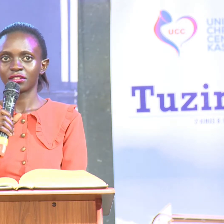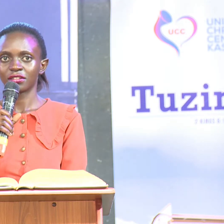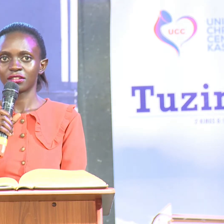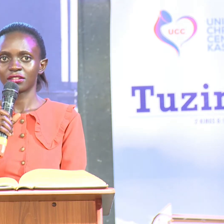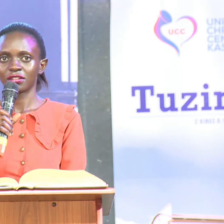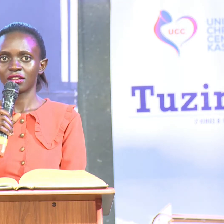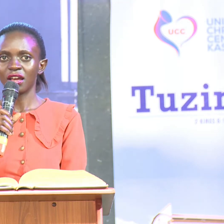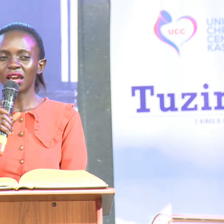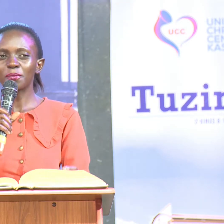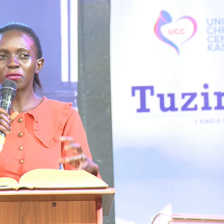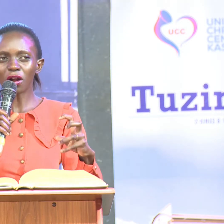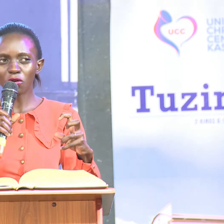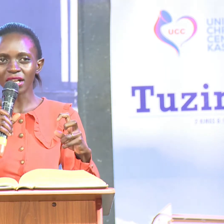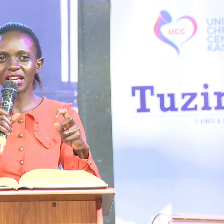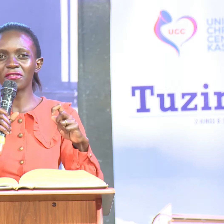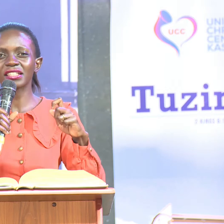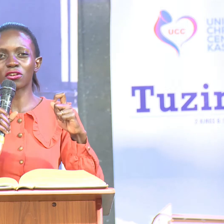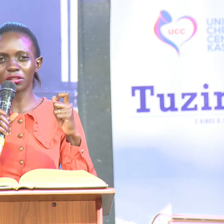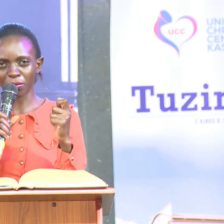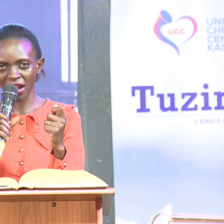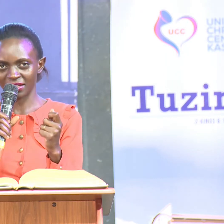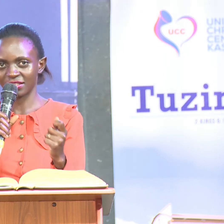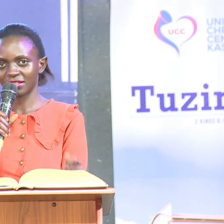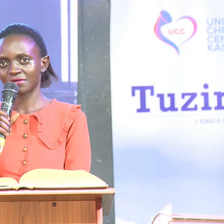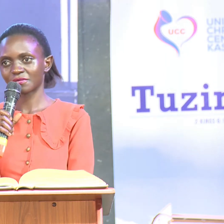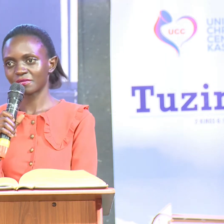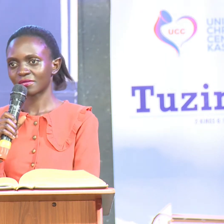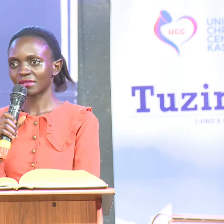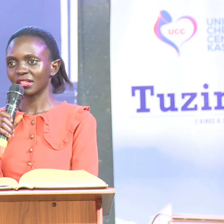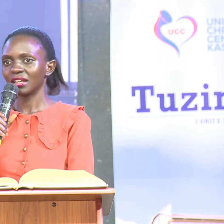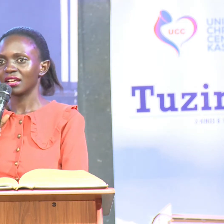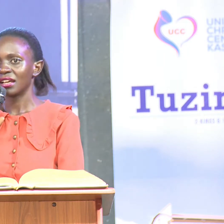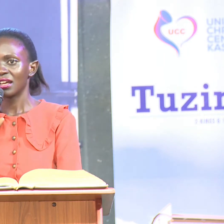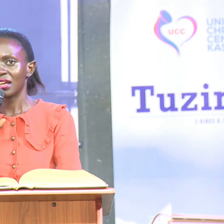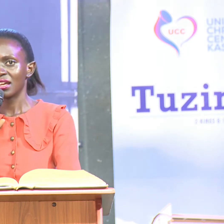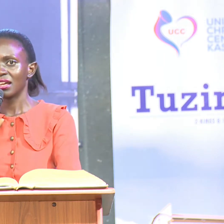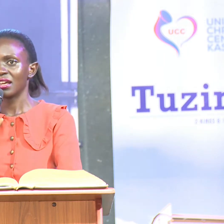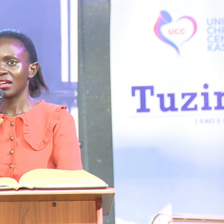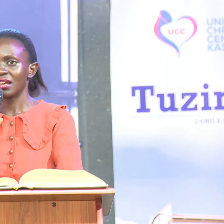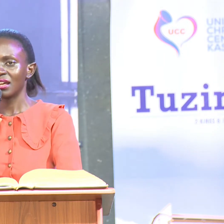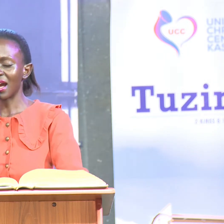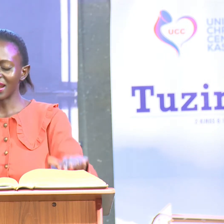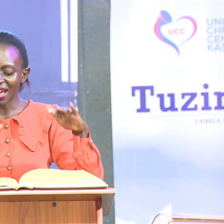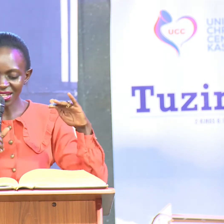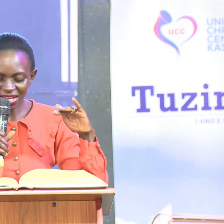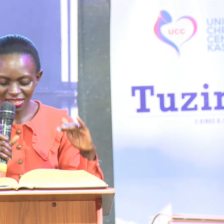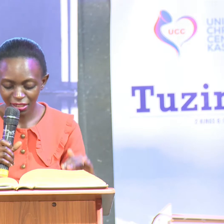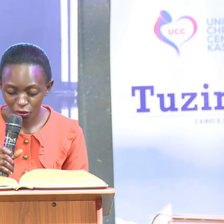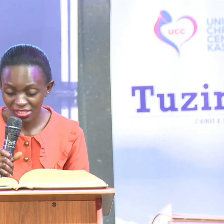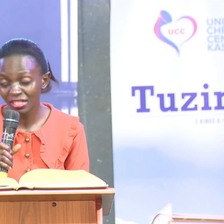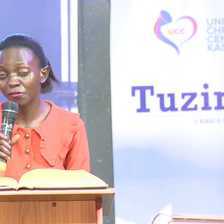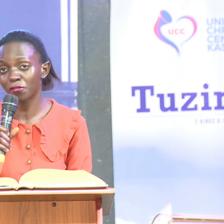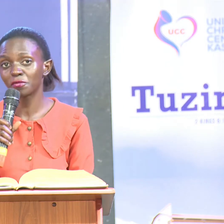man. He broke whatever is called pride and entered